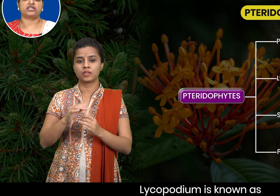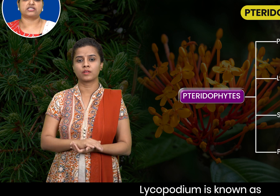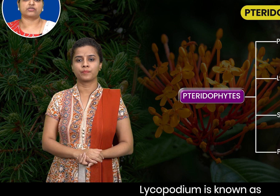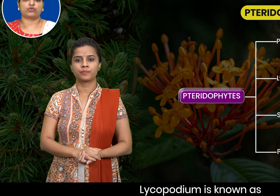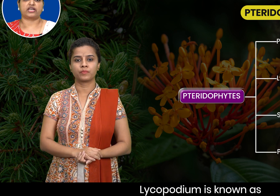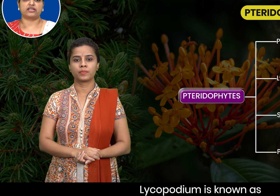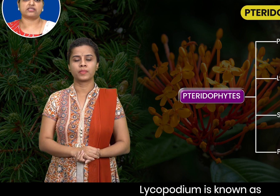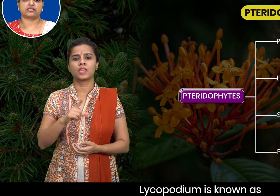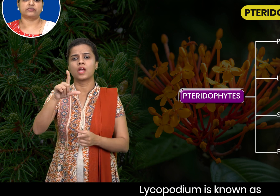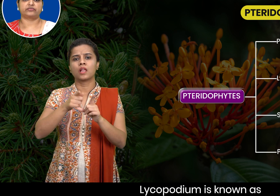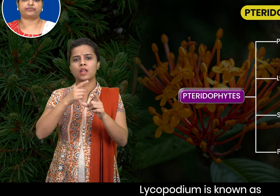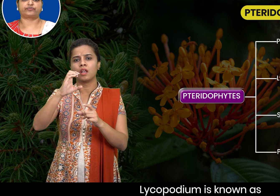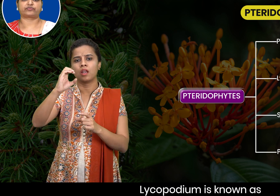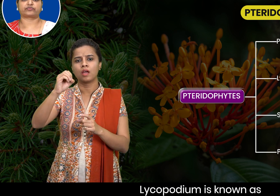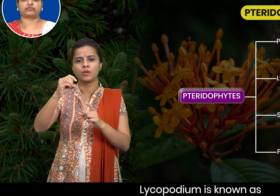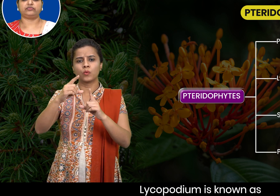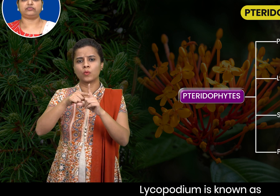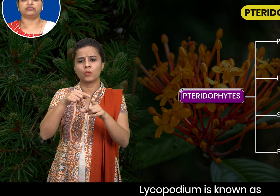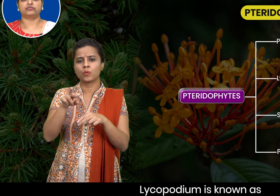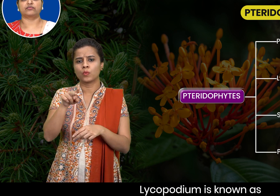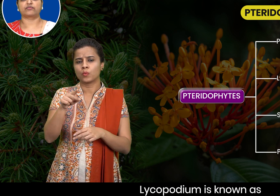Lycopodium is known as